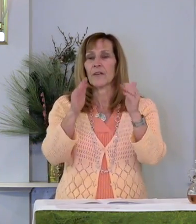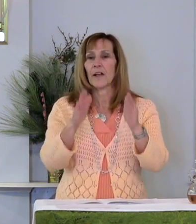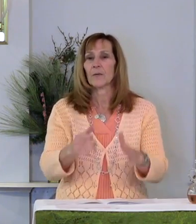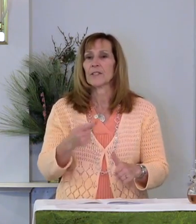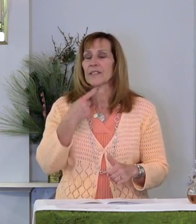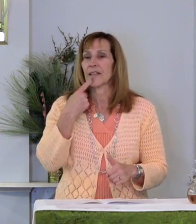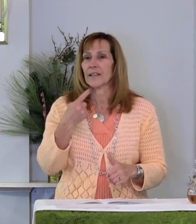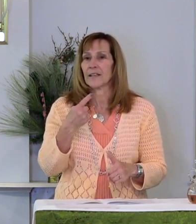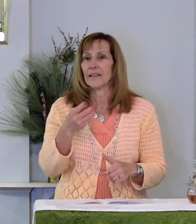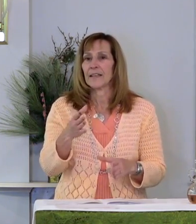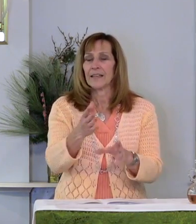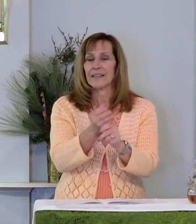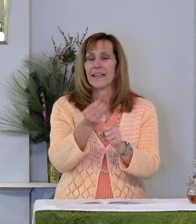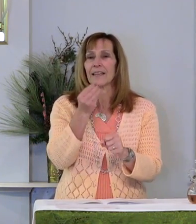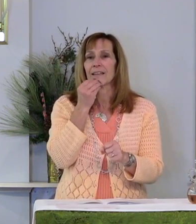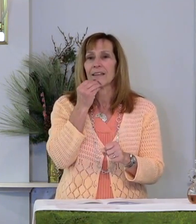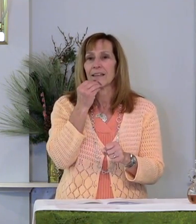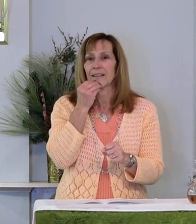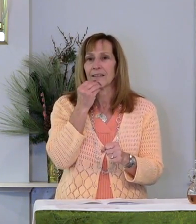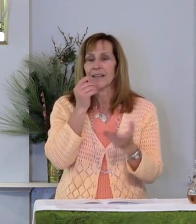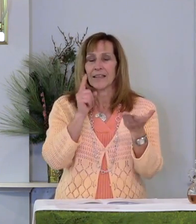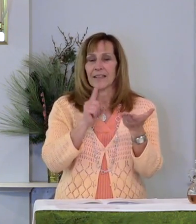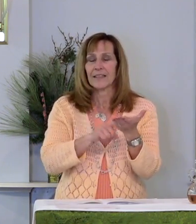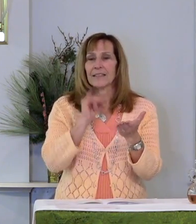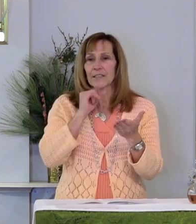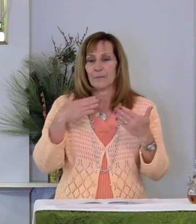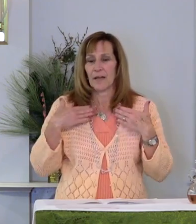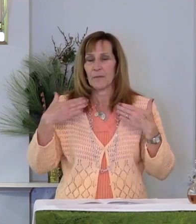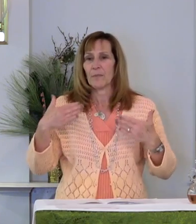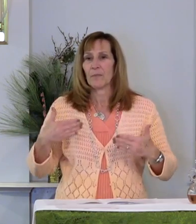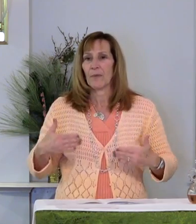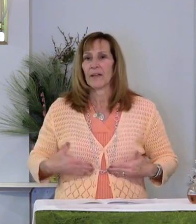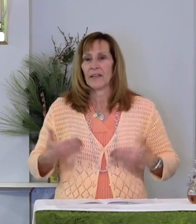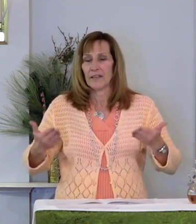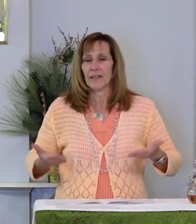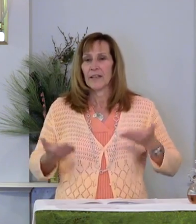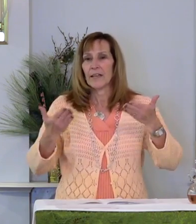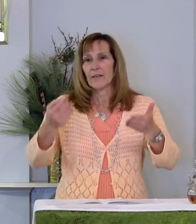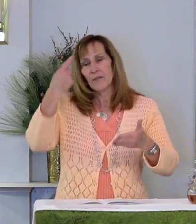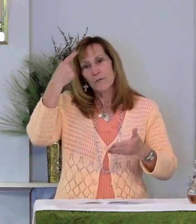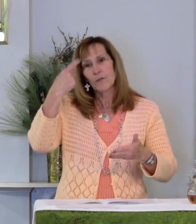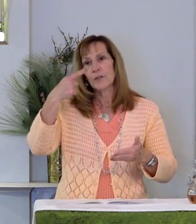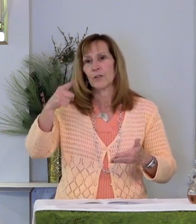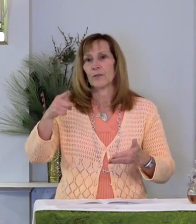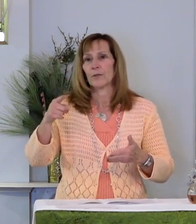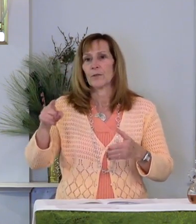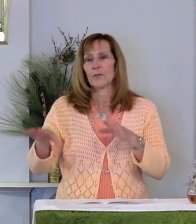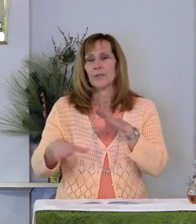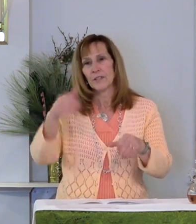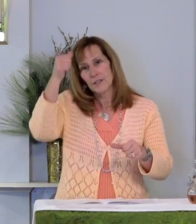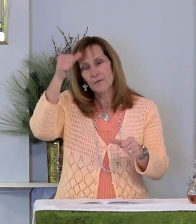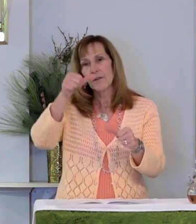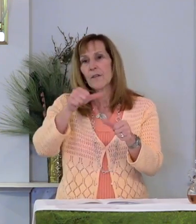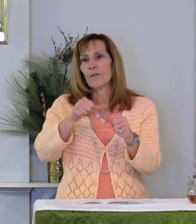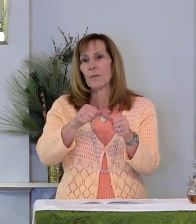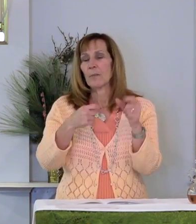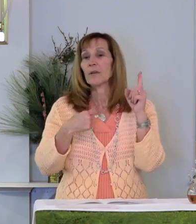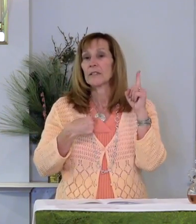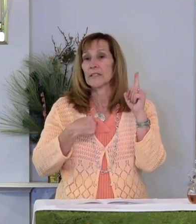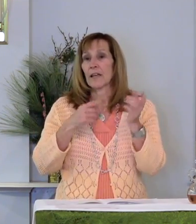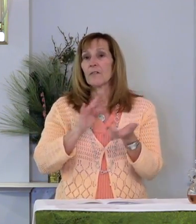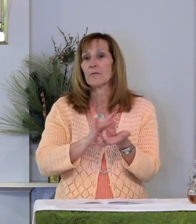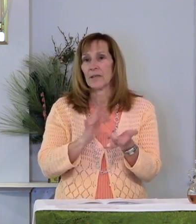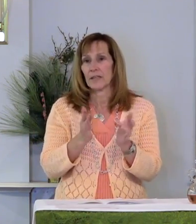to his followers saying, take and eat. This is my body given for you. Do this for the